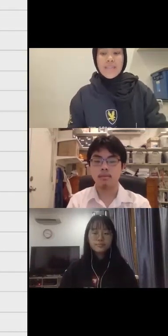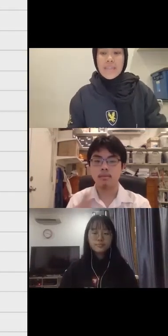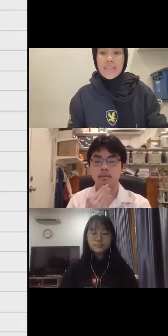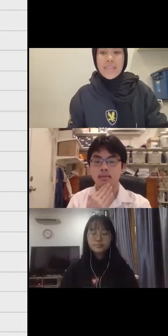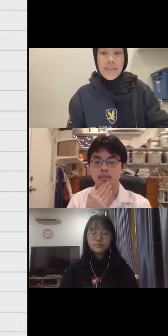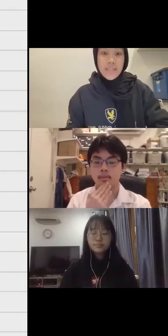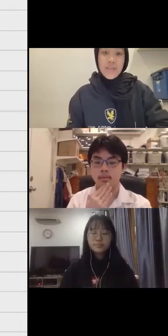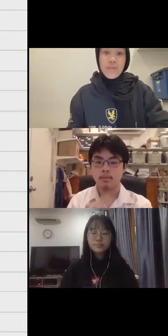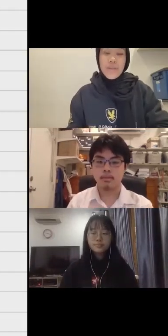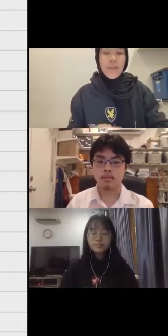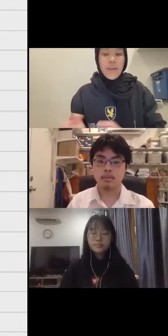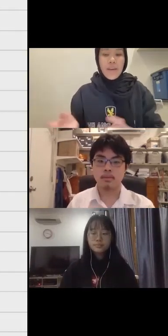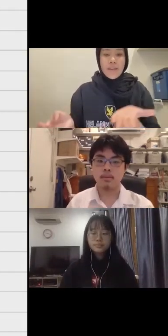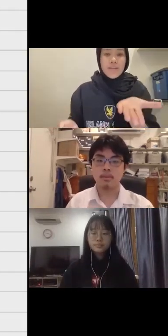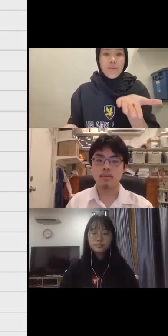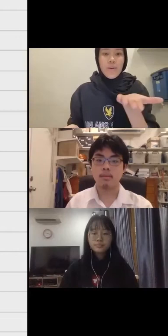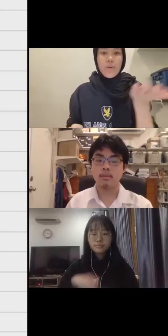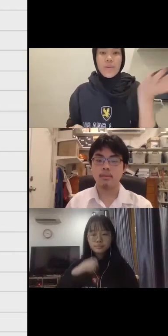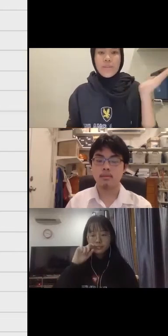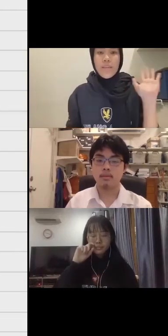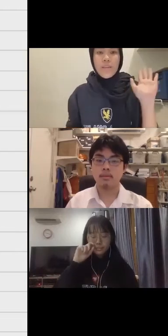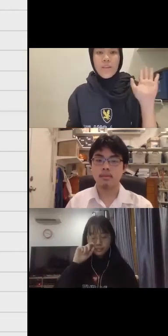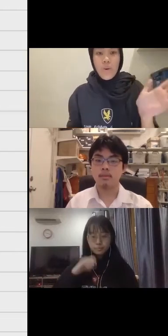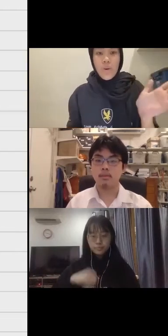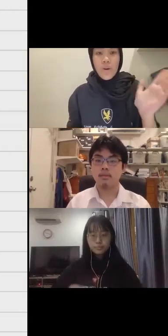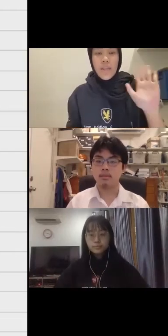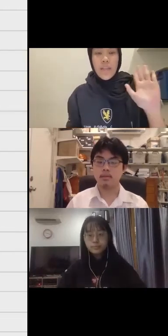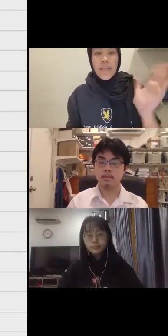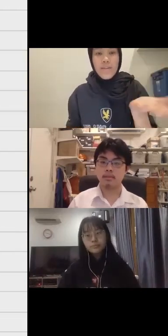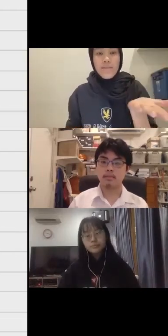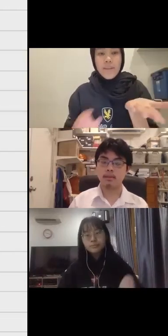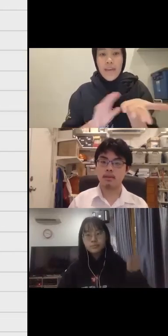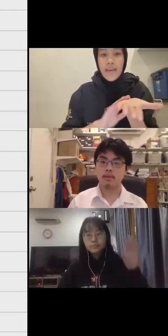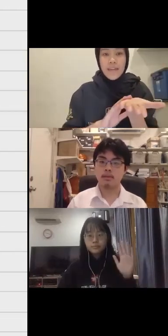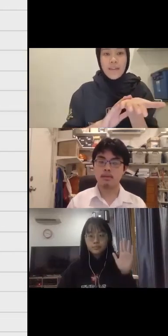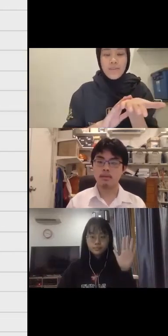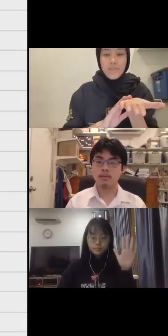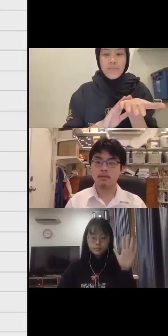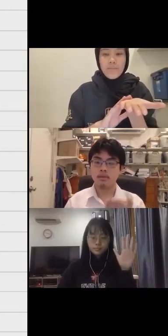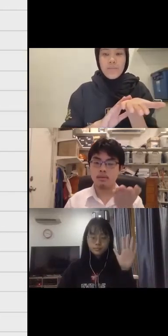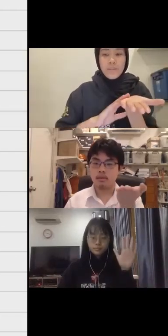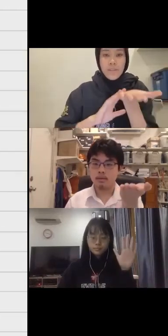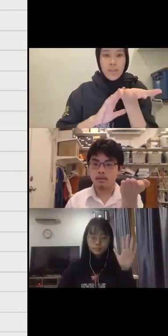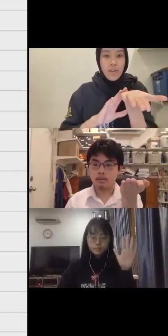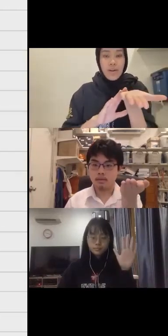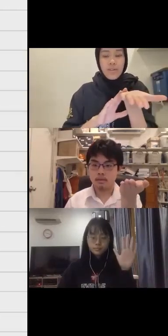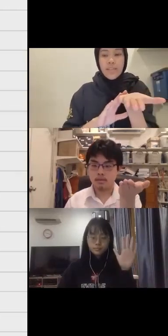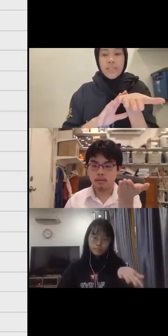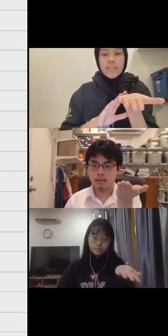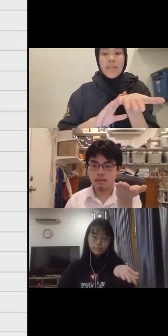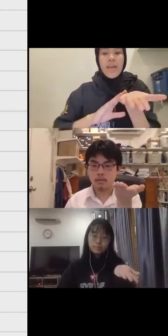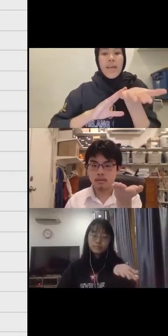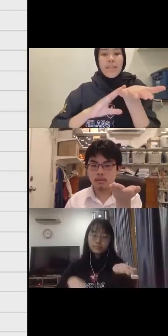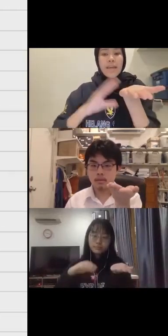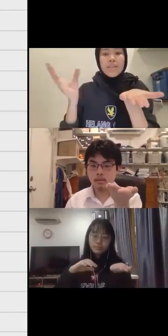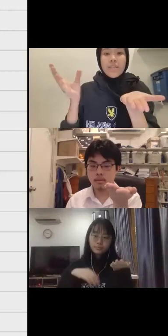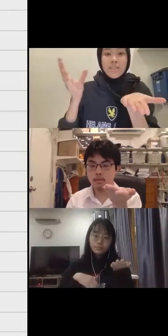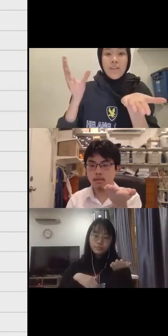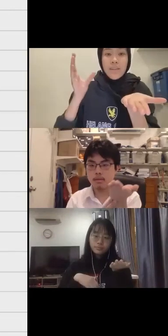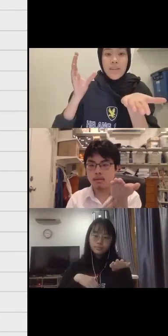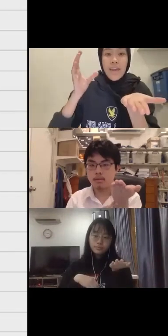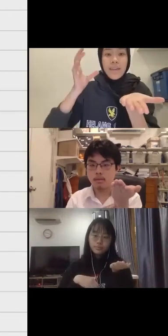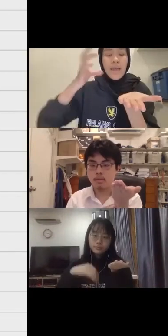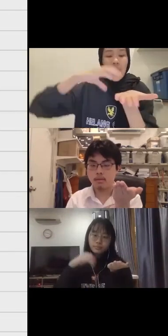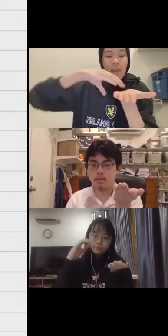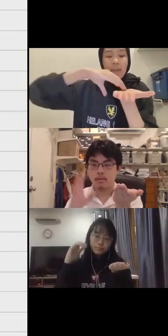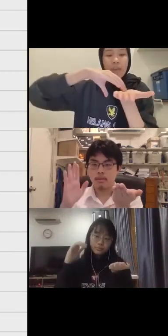Next is excuse me. So you take your left hand, turn it around like this. Then you take your